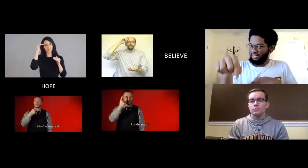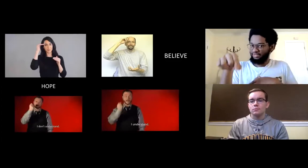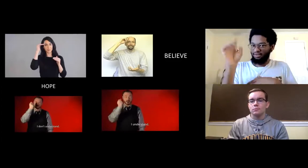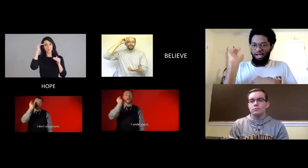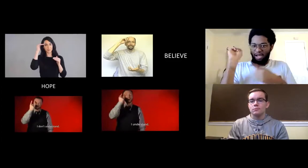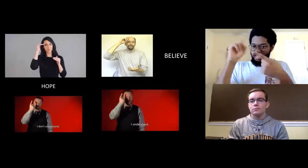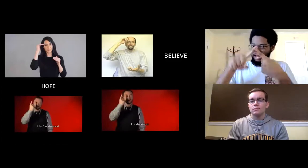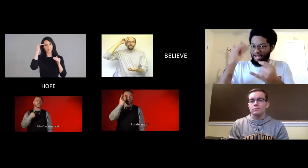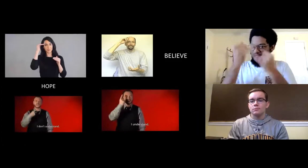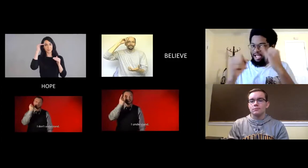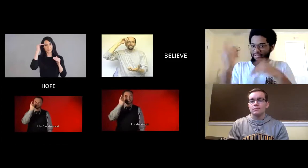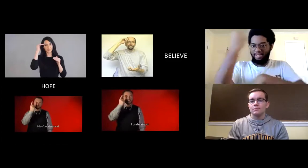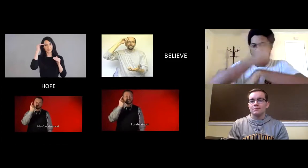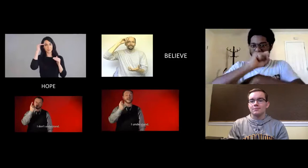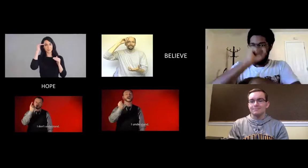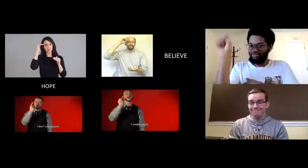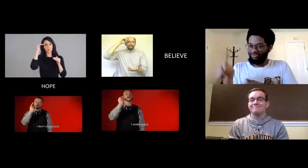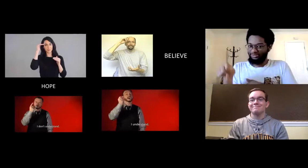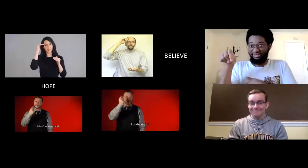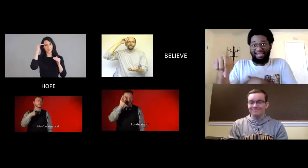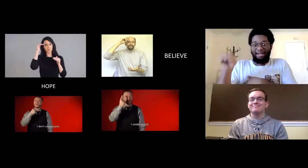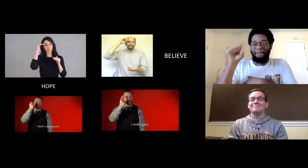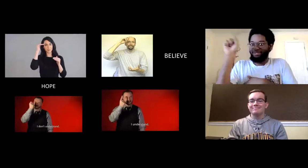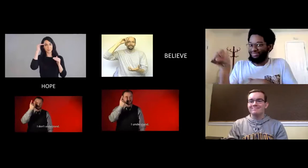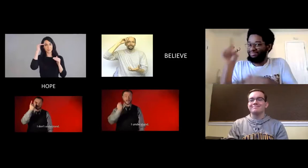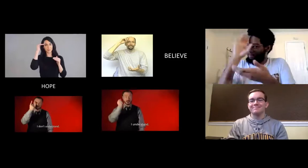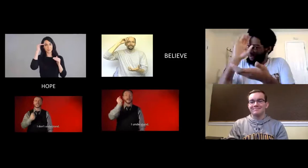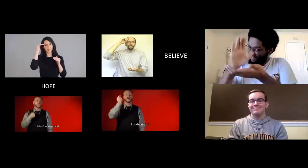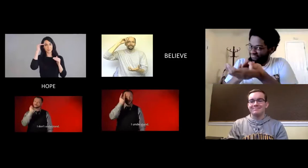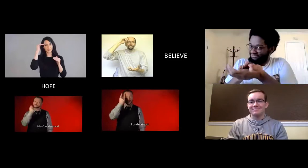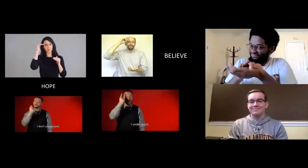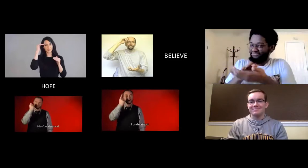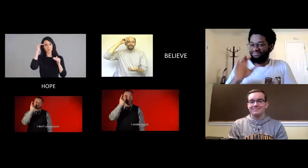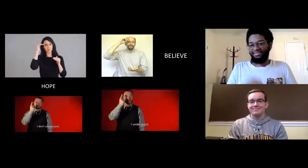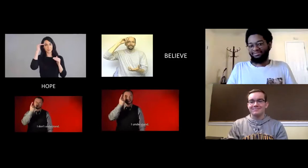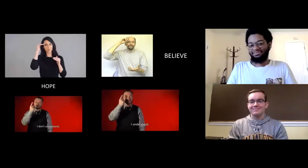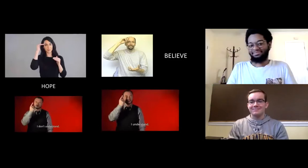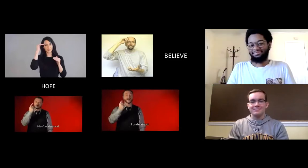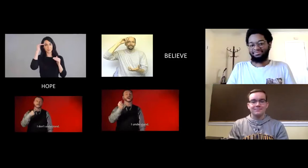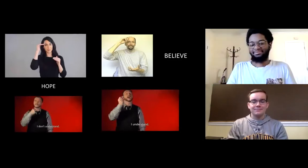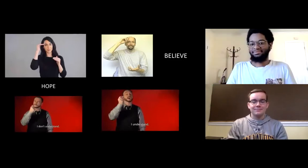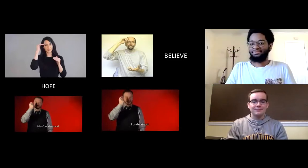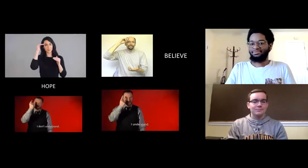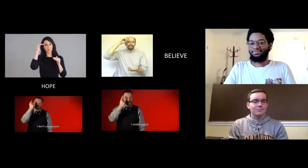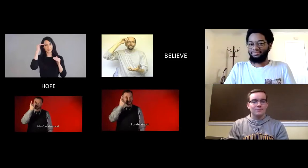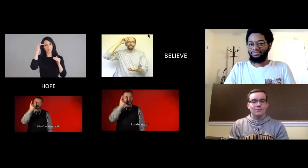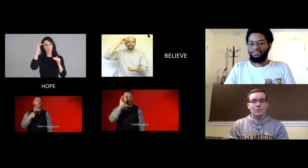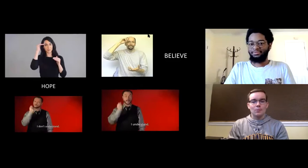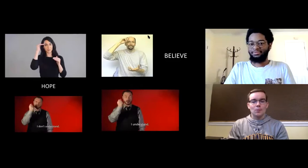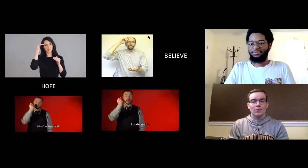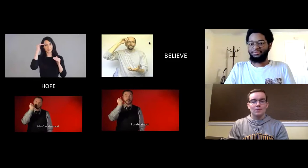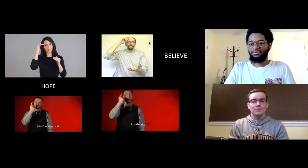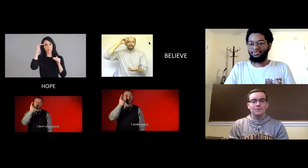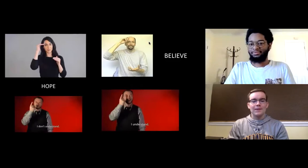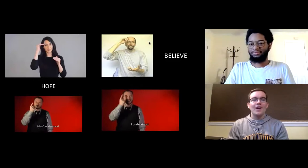We believe we can do this until the end of the semester. We believe the end of the semester